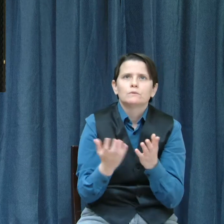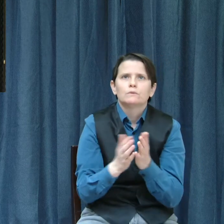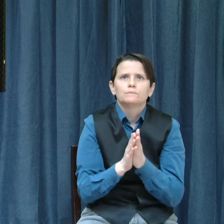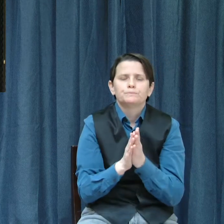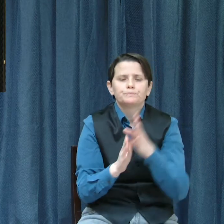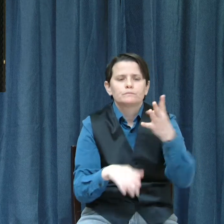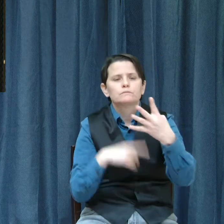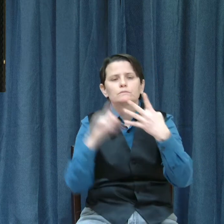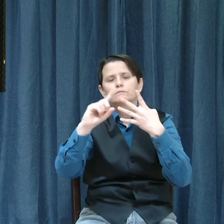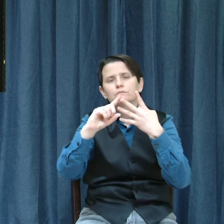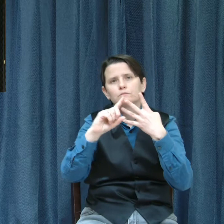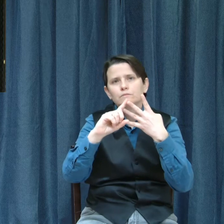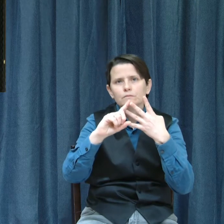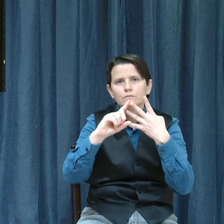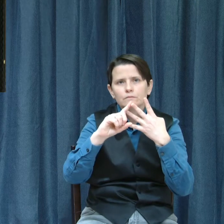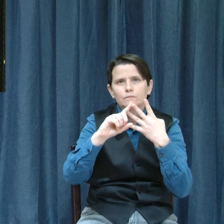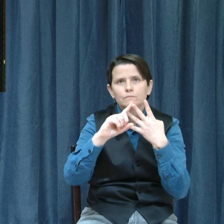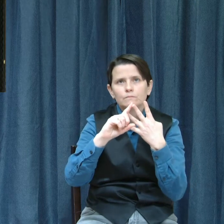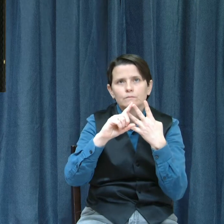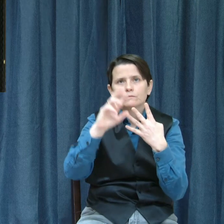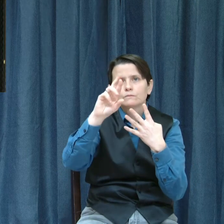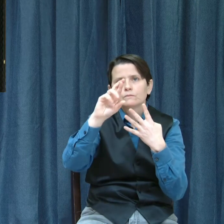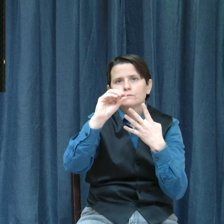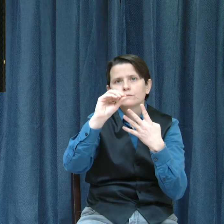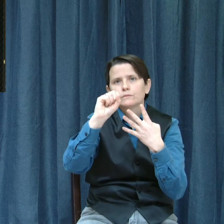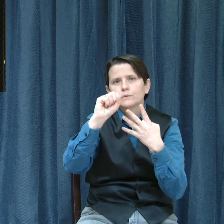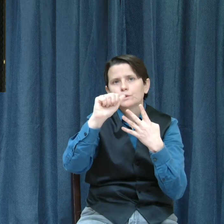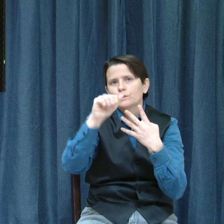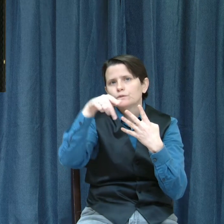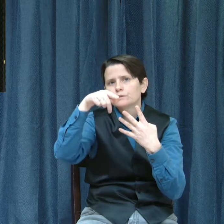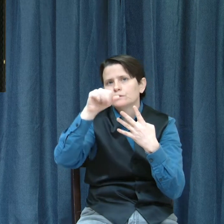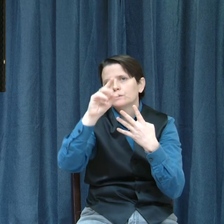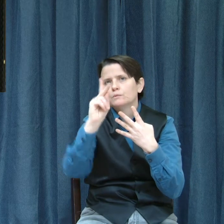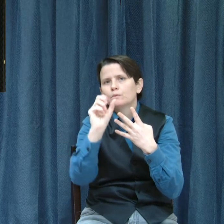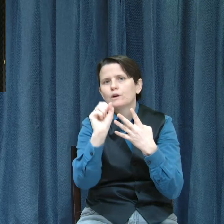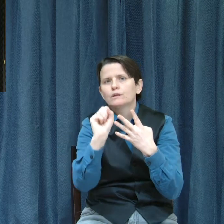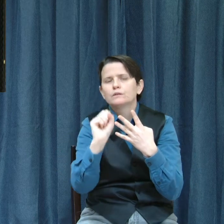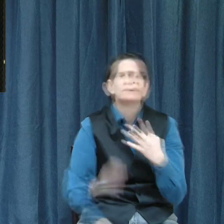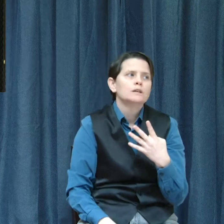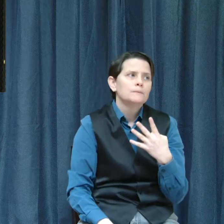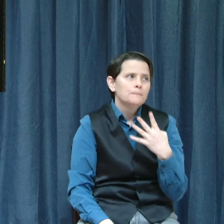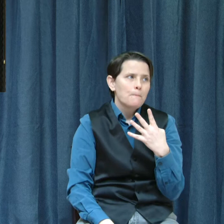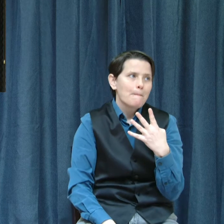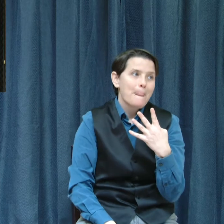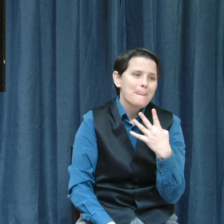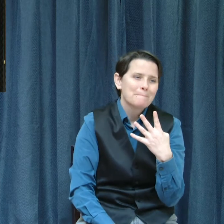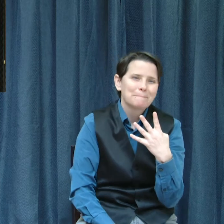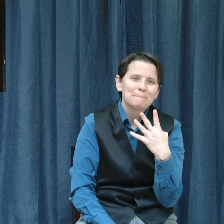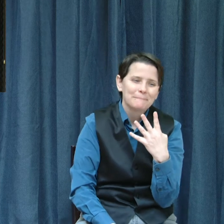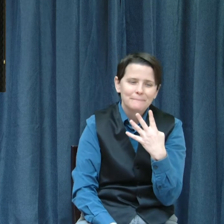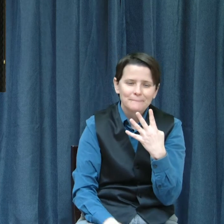that we know about is Rosa Parks. So I was doing some research on Rosa Parks, and what we know about